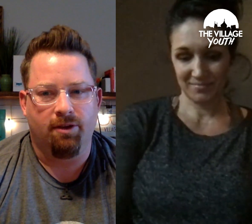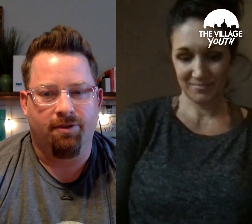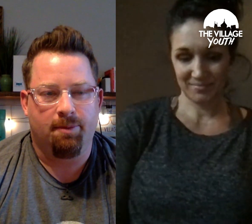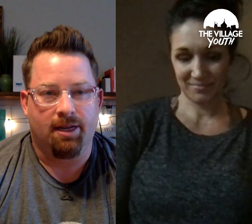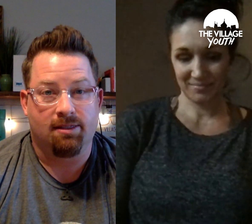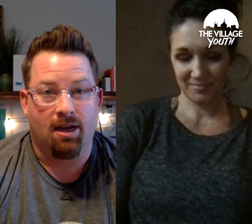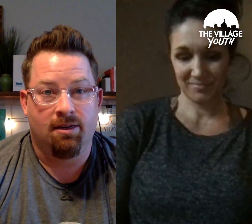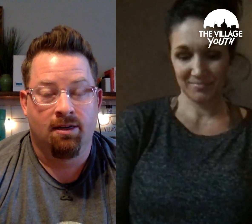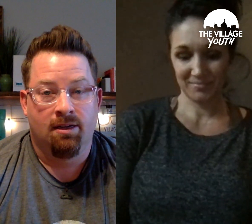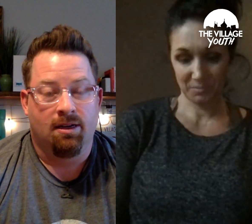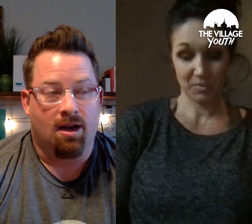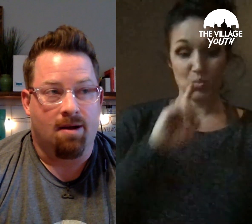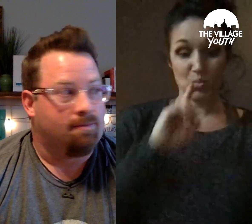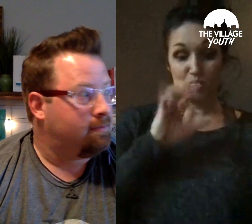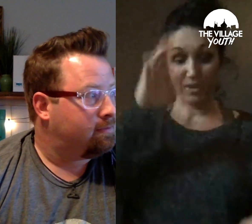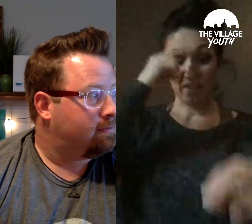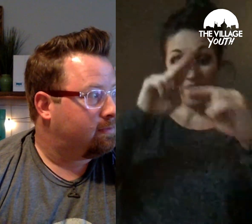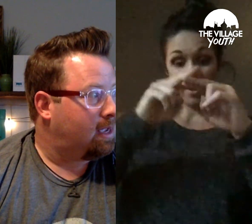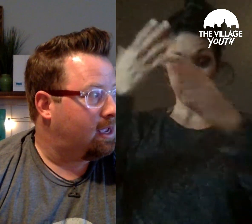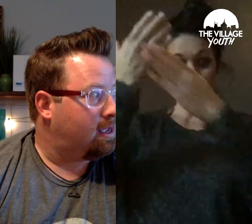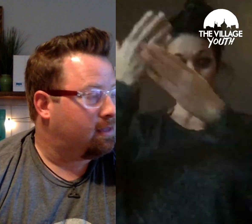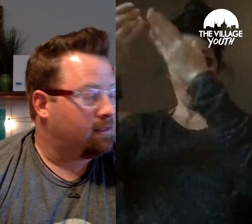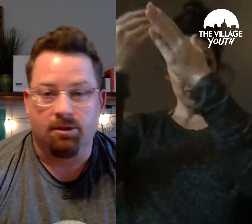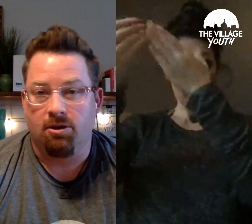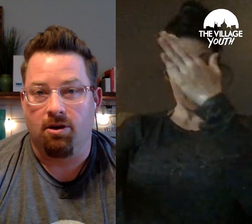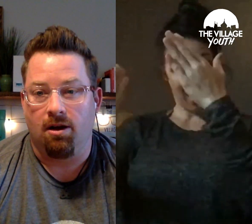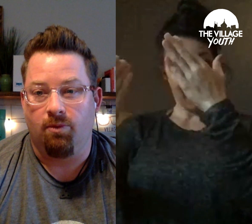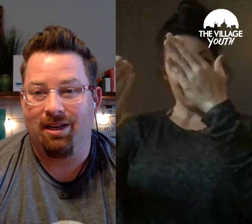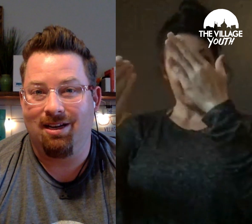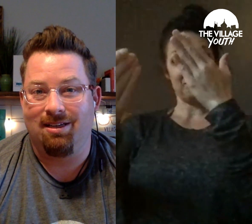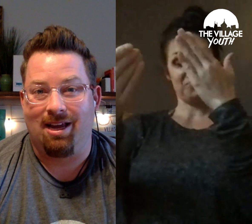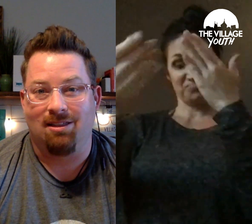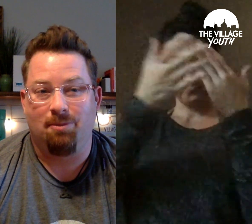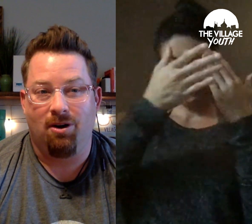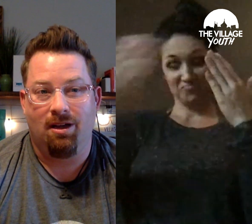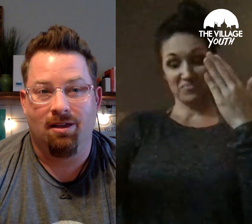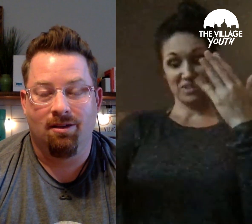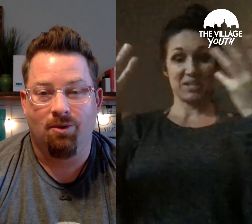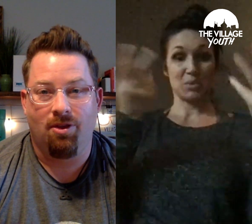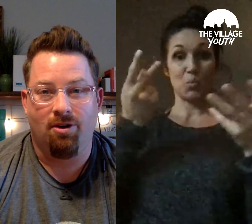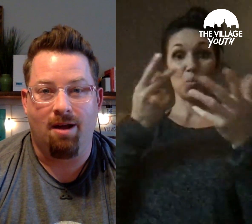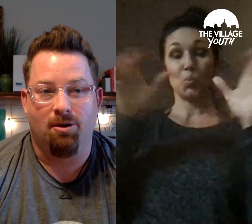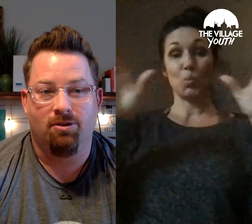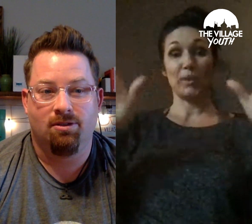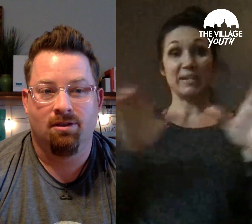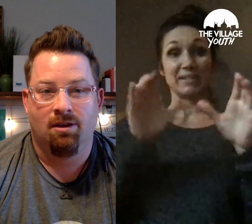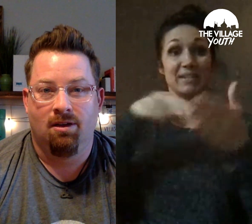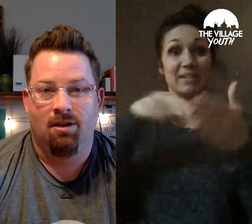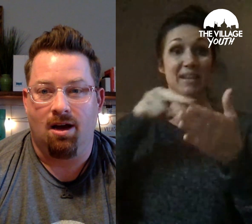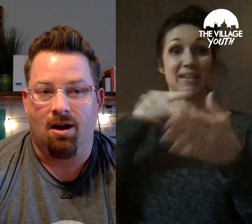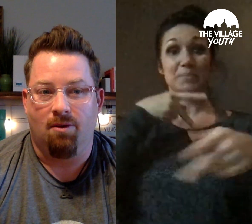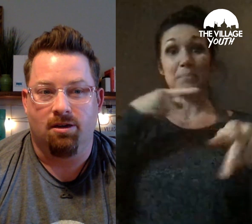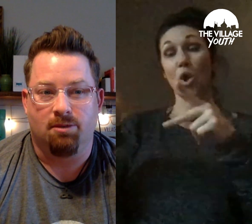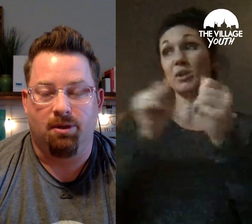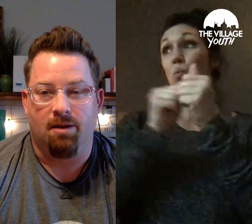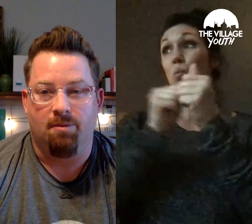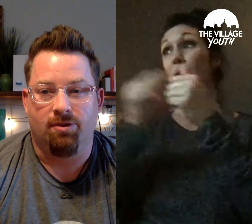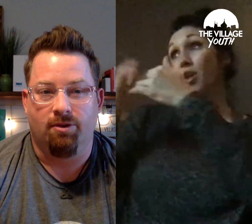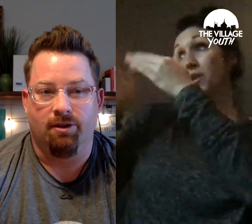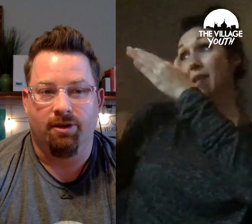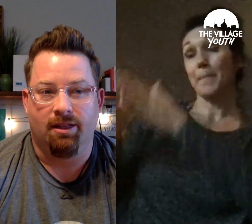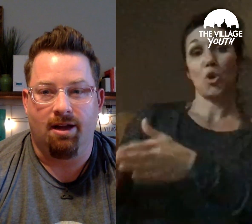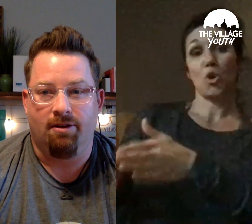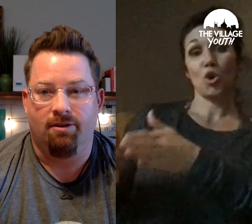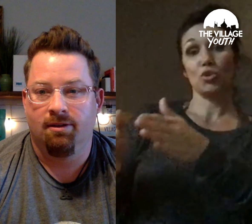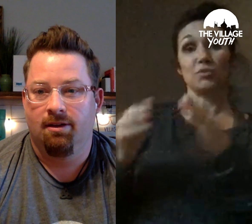it's been really fun to be outside and see what's going on. We did a dance party with our neighbors where I just played